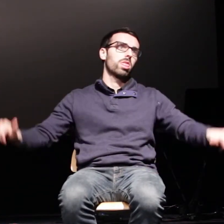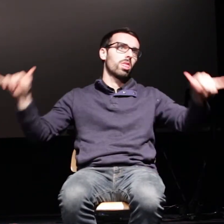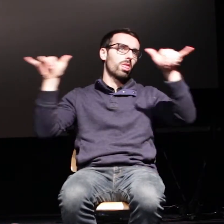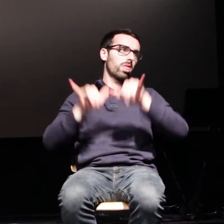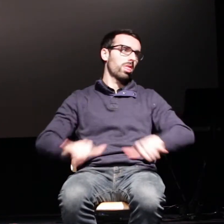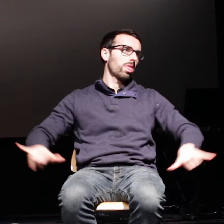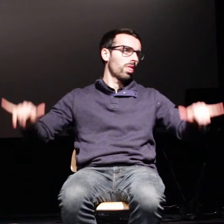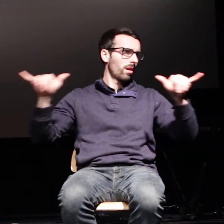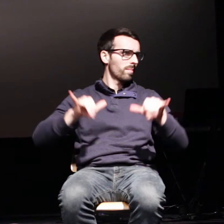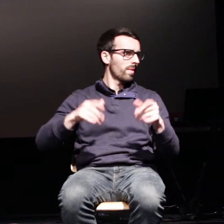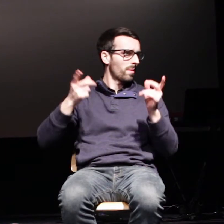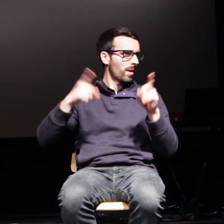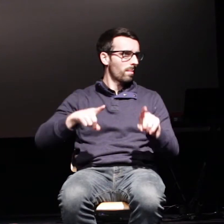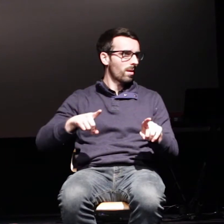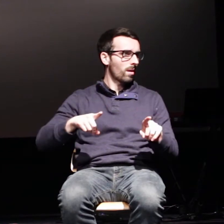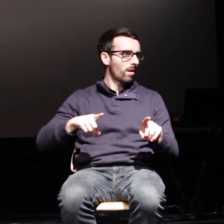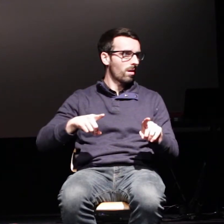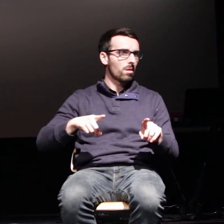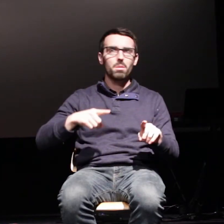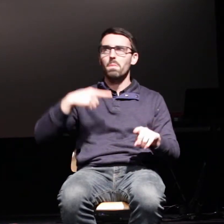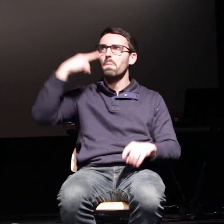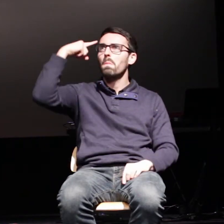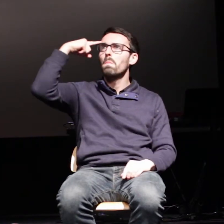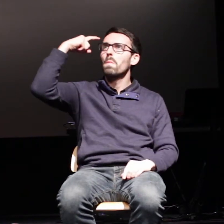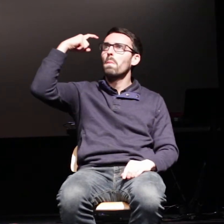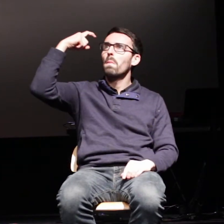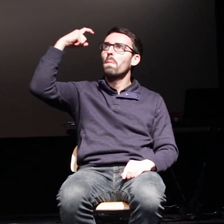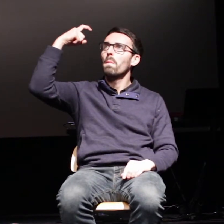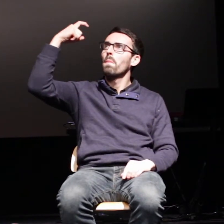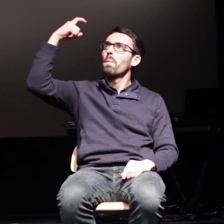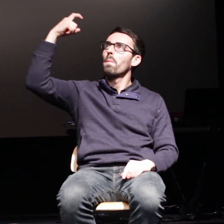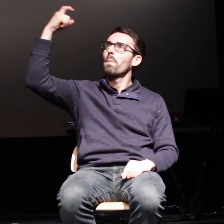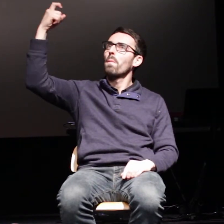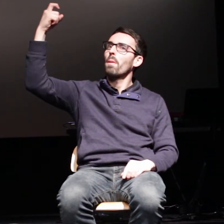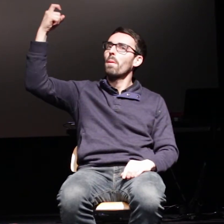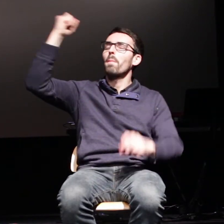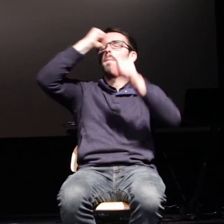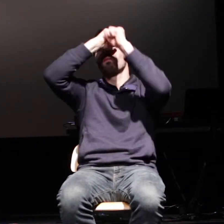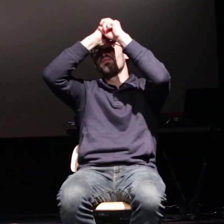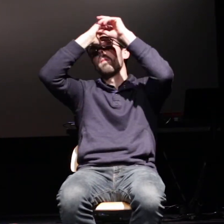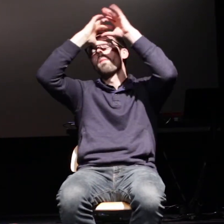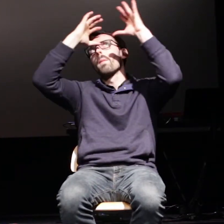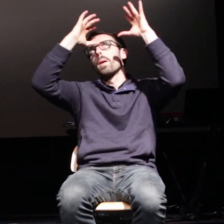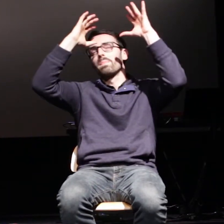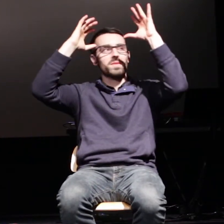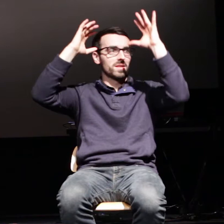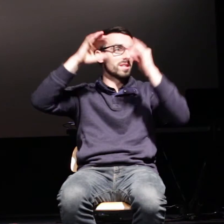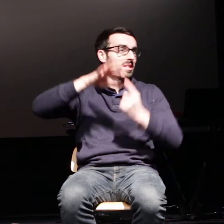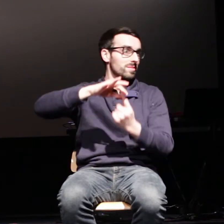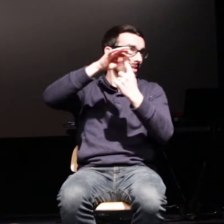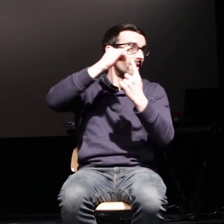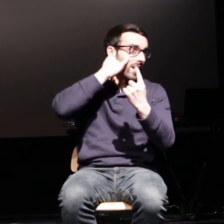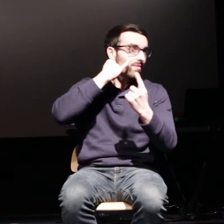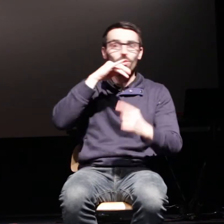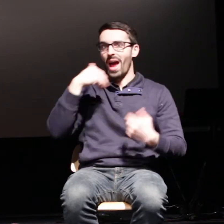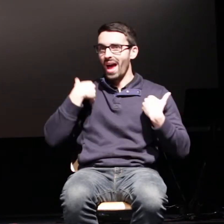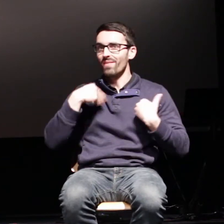after hour is your mind tends to wander, especially if you are ADD and medicated, which I